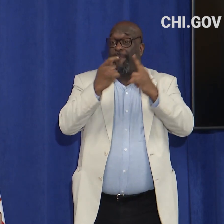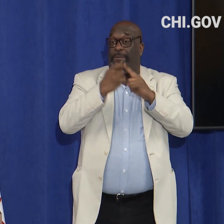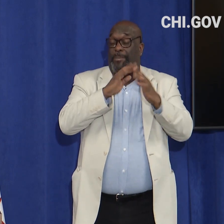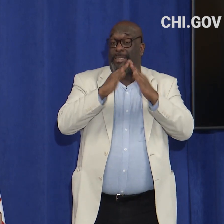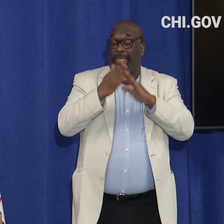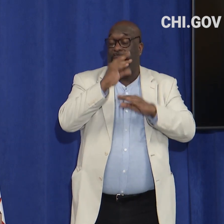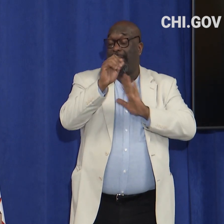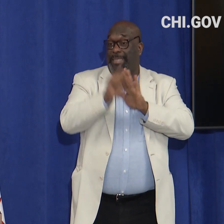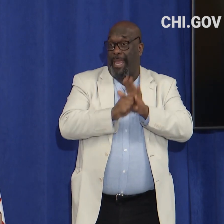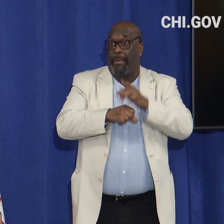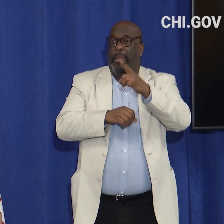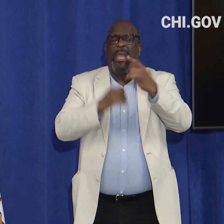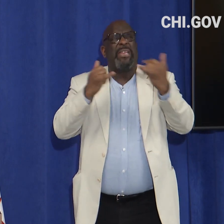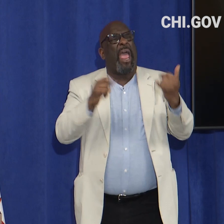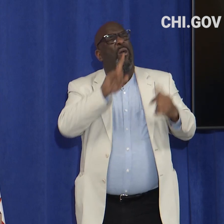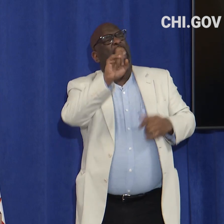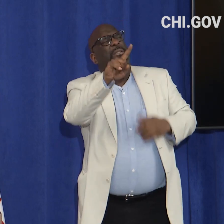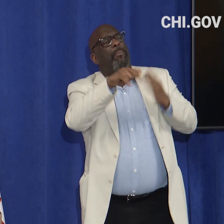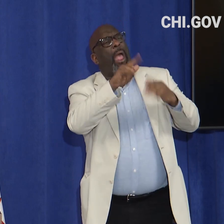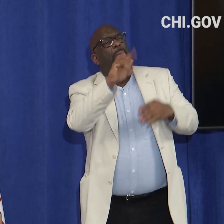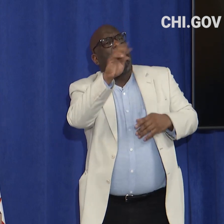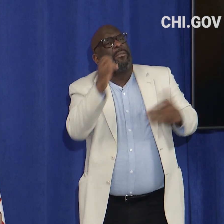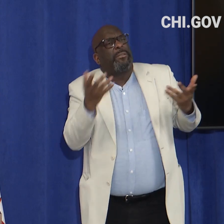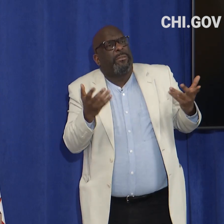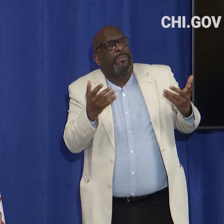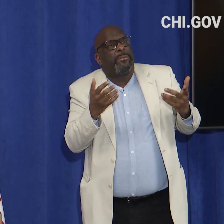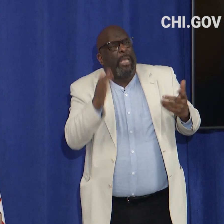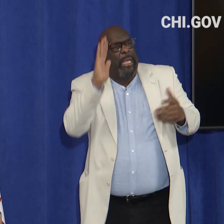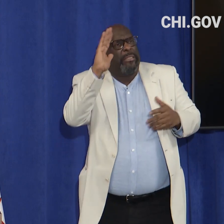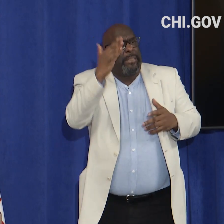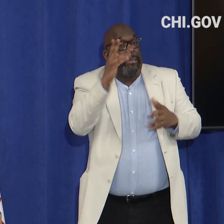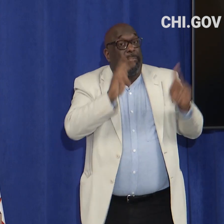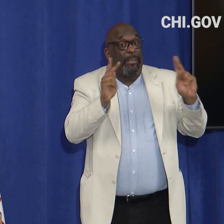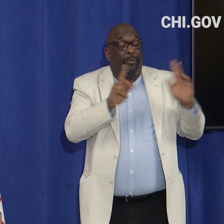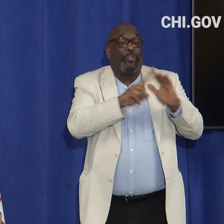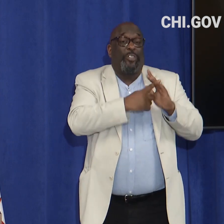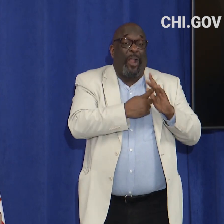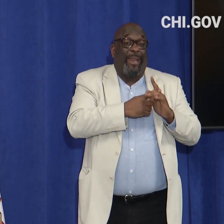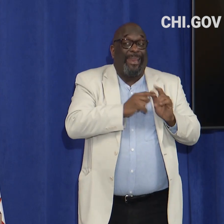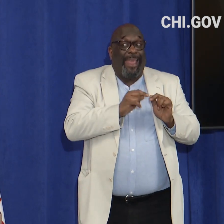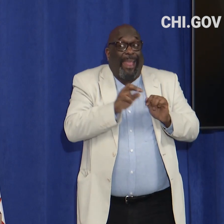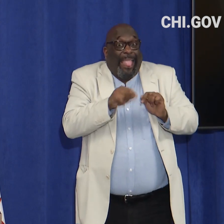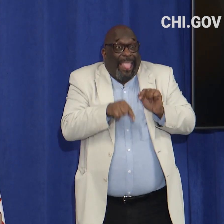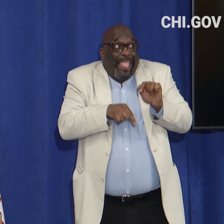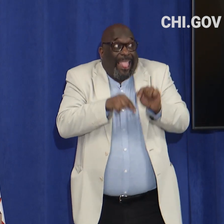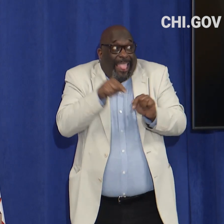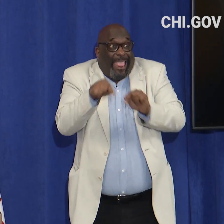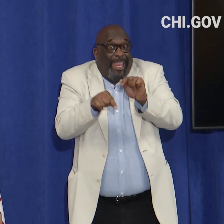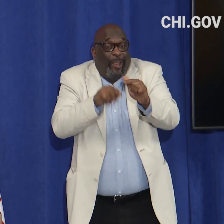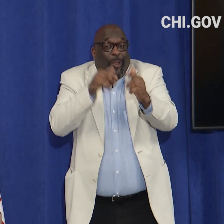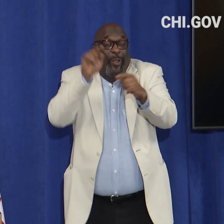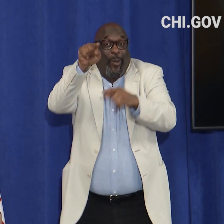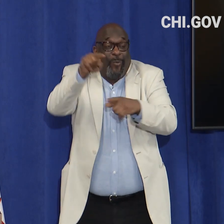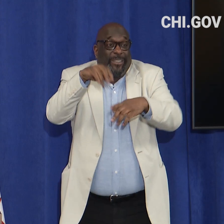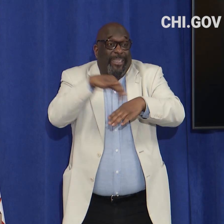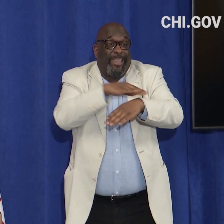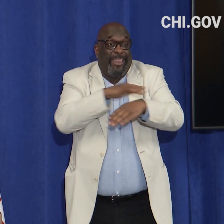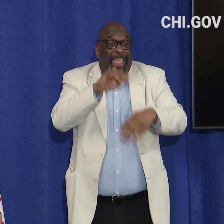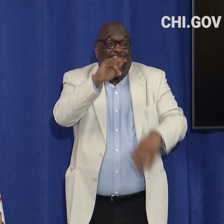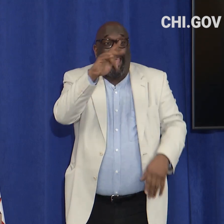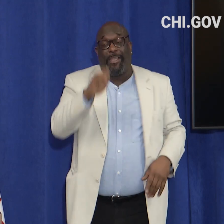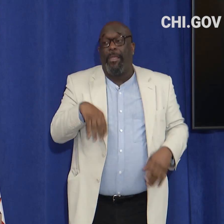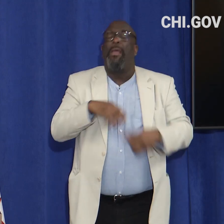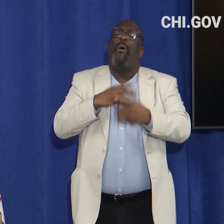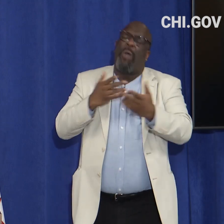As far as the lakefront, how soon? It does appear that folks have kind of inched their way on over. Yeah, I see that.